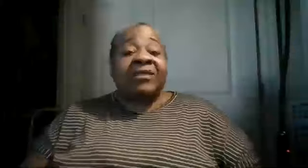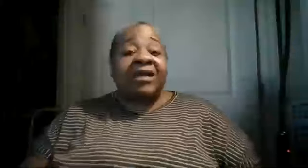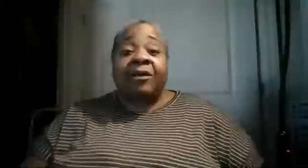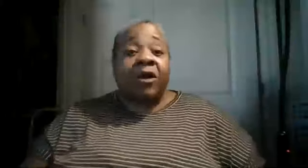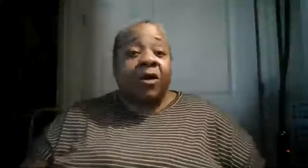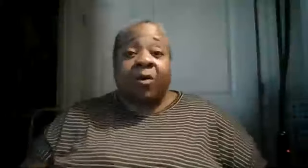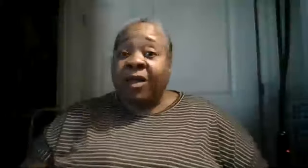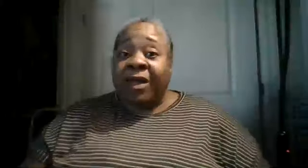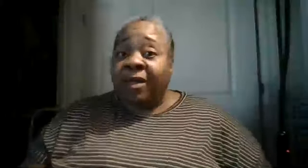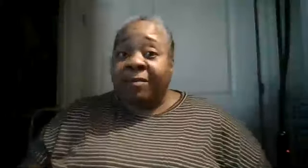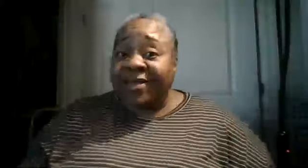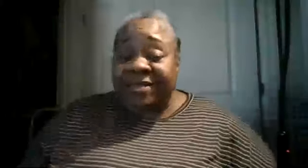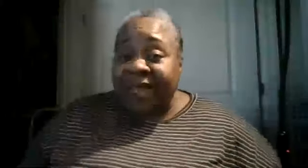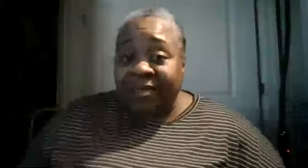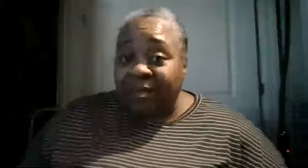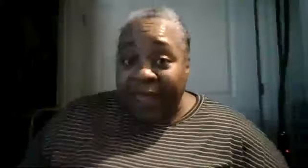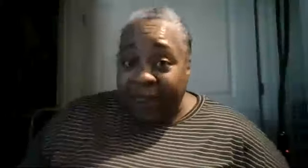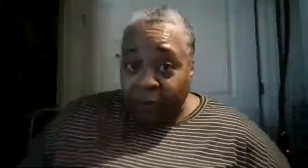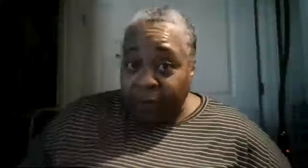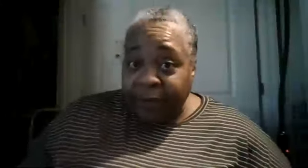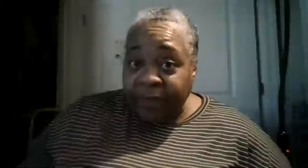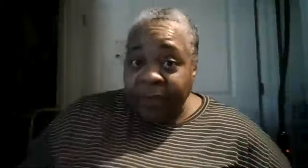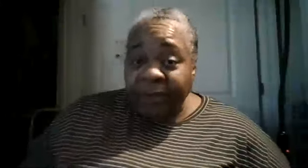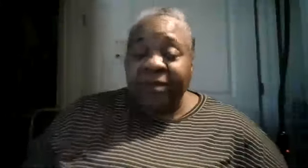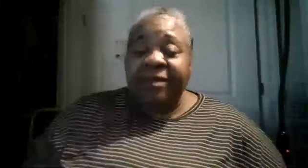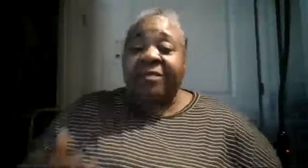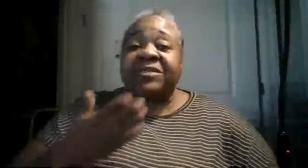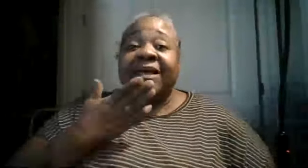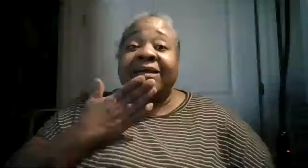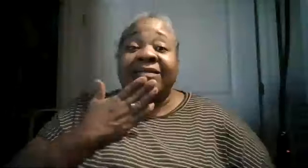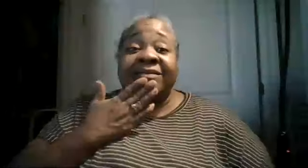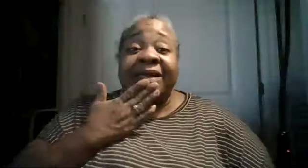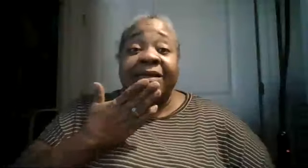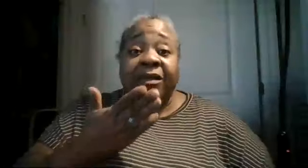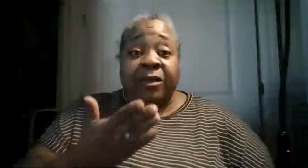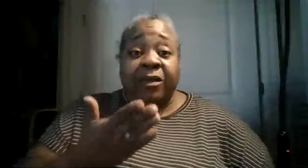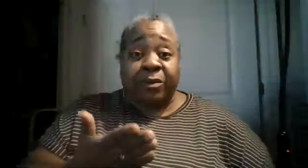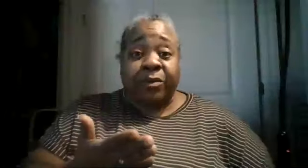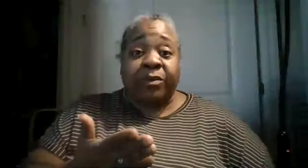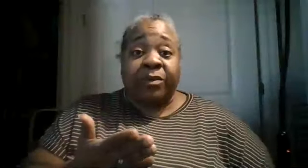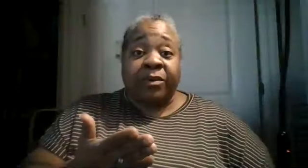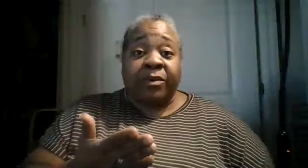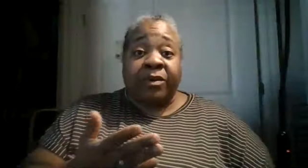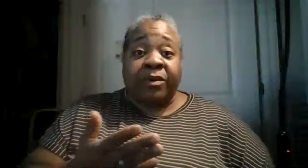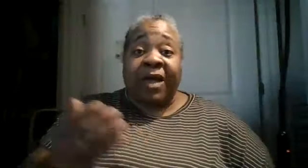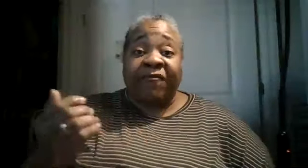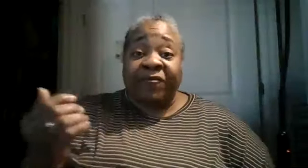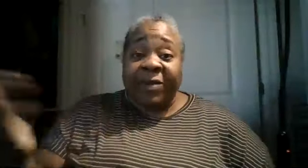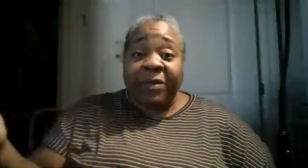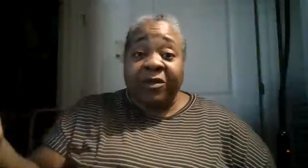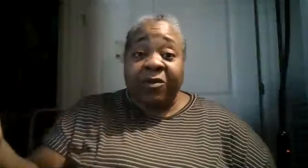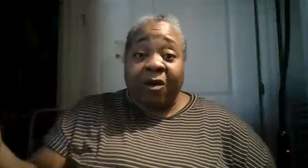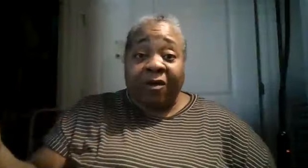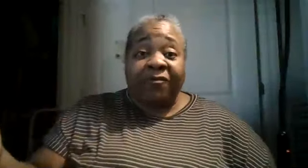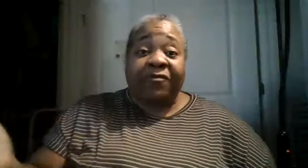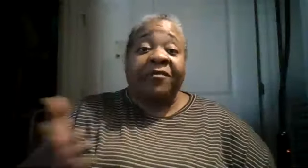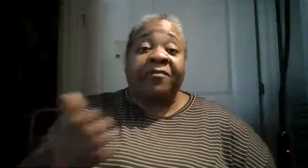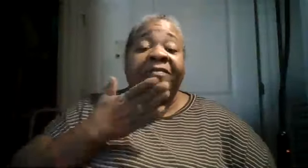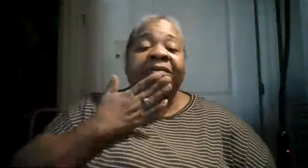understand, no, I'm not saying the bad word. I'm saying thank you. I'm not flipping you off.